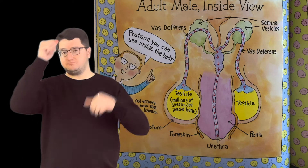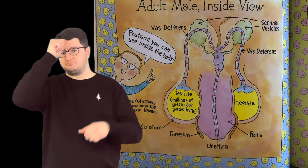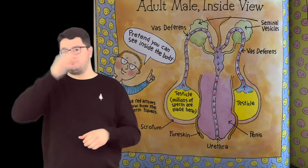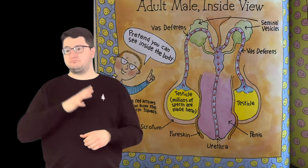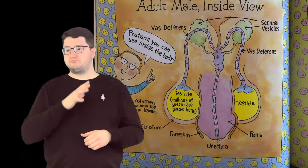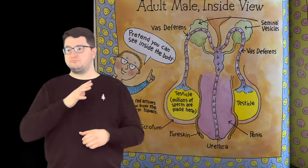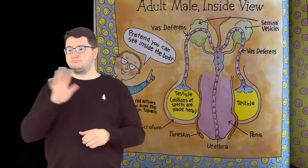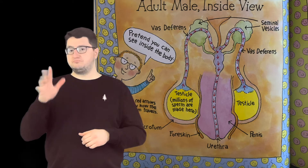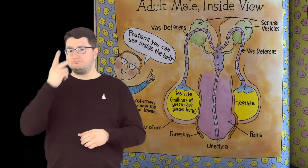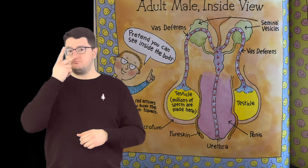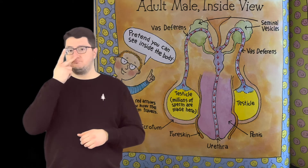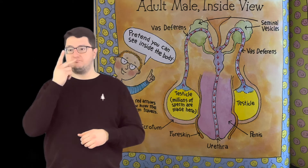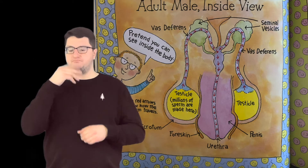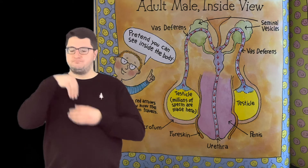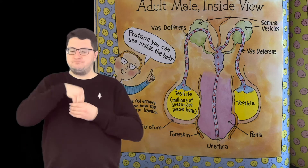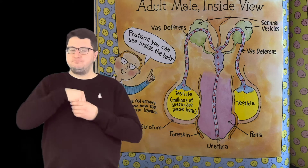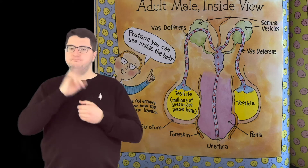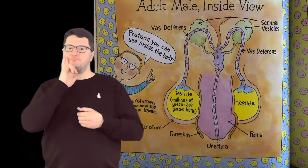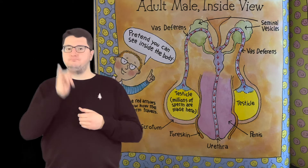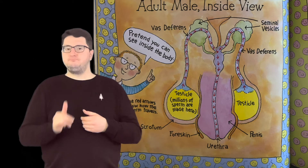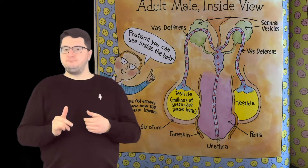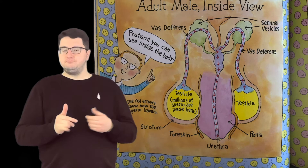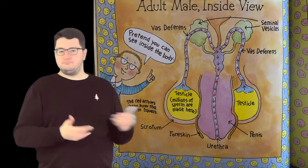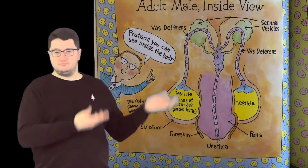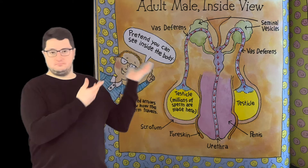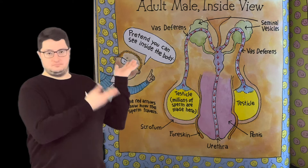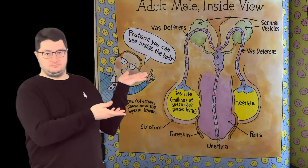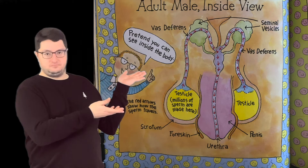Adult male inside view.